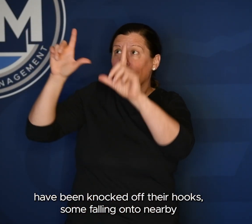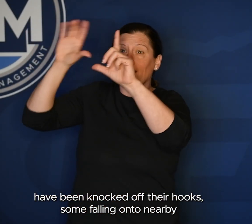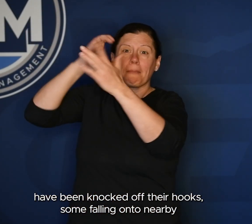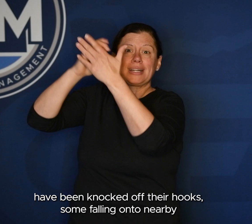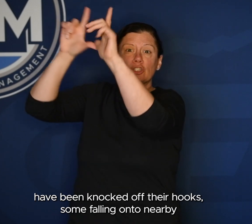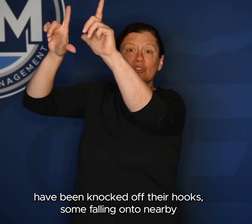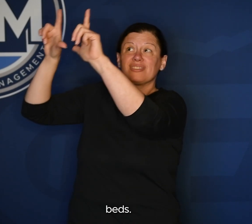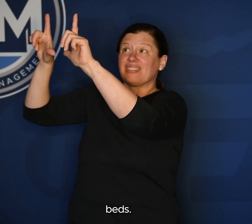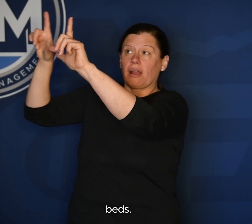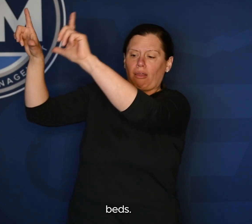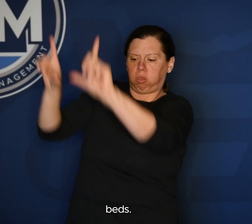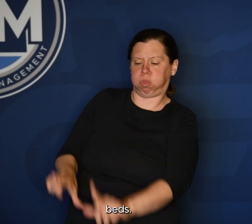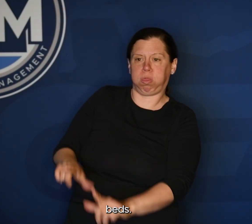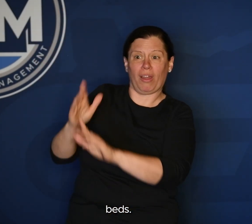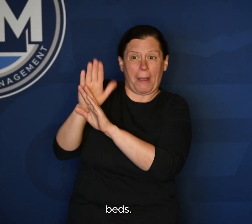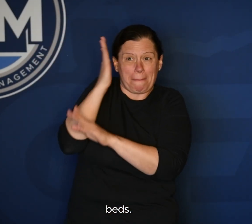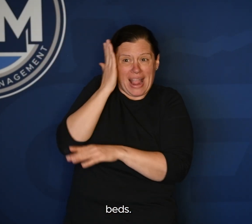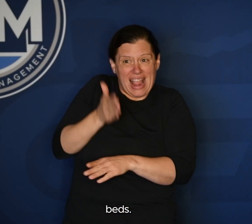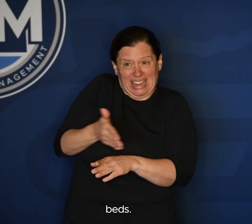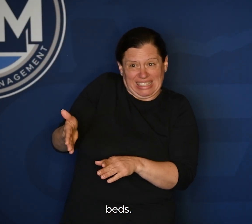onto nearby beds.